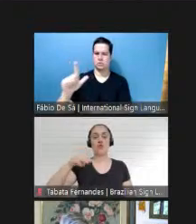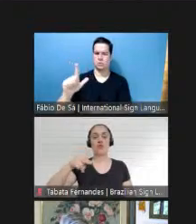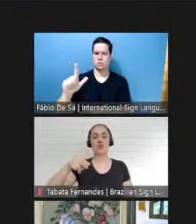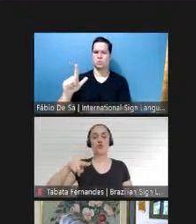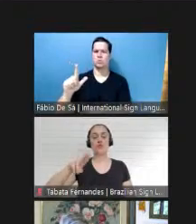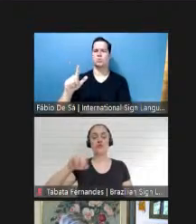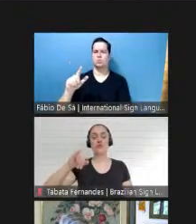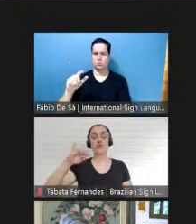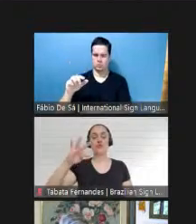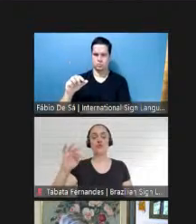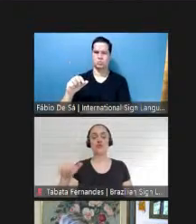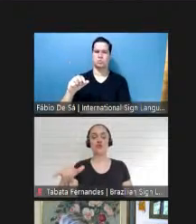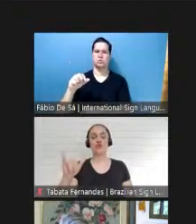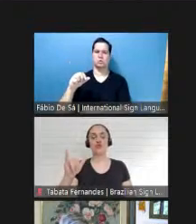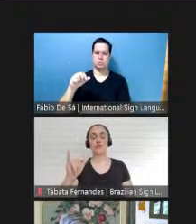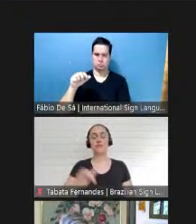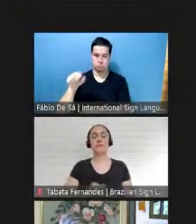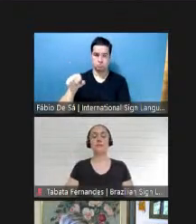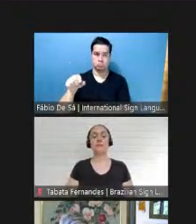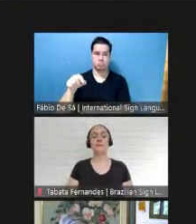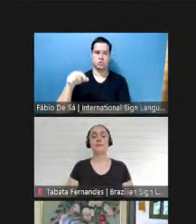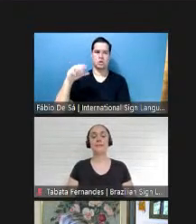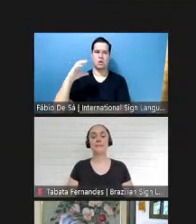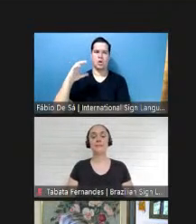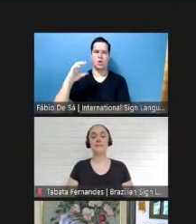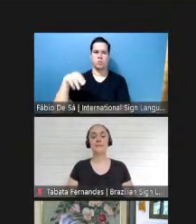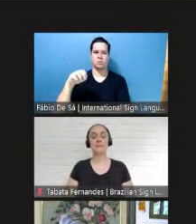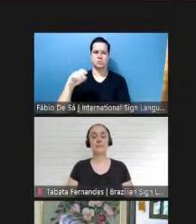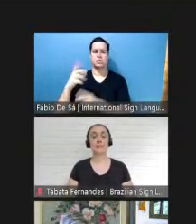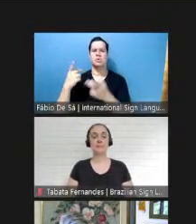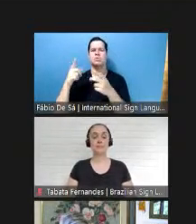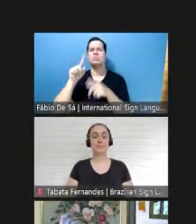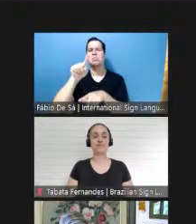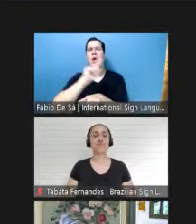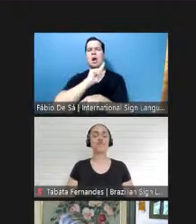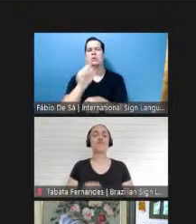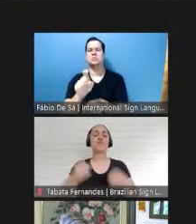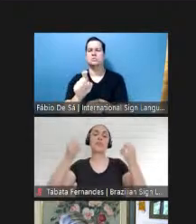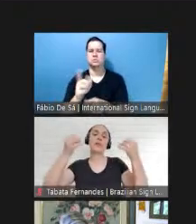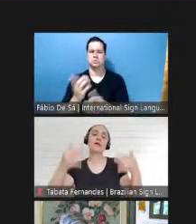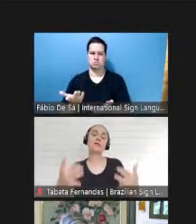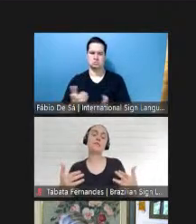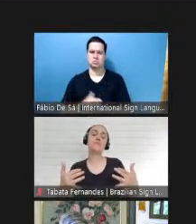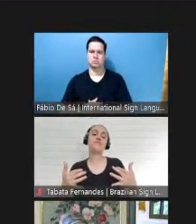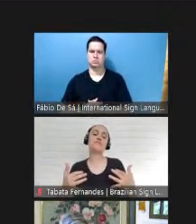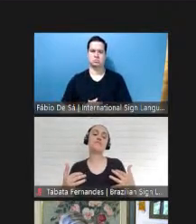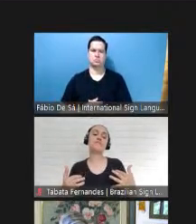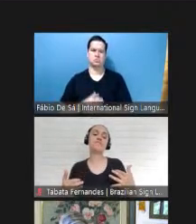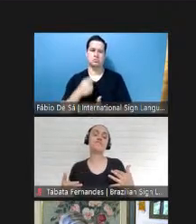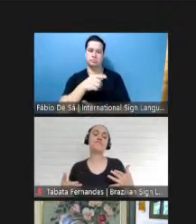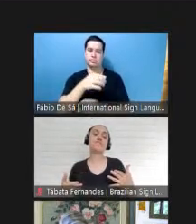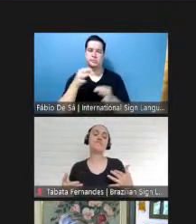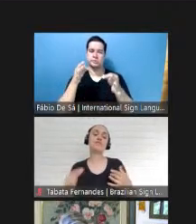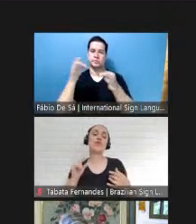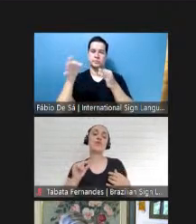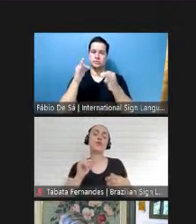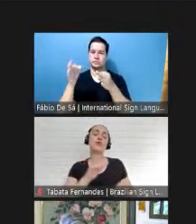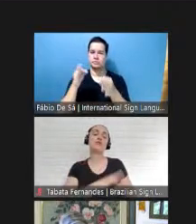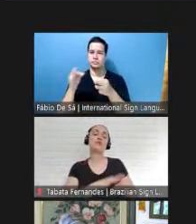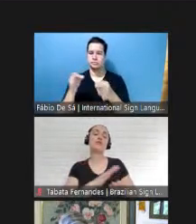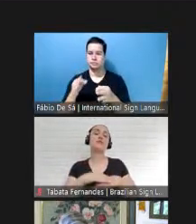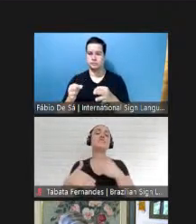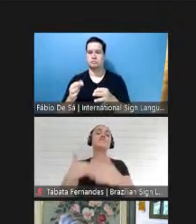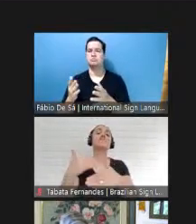represent. Talking about actions, what is going next?